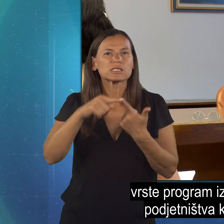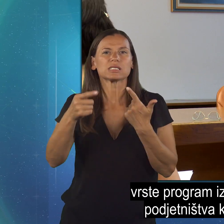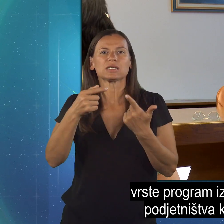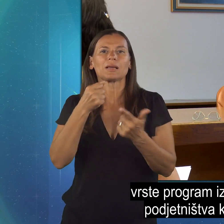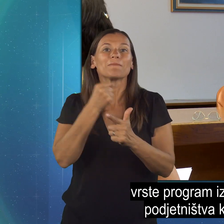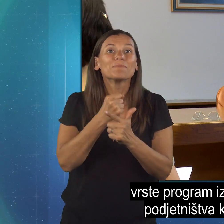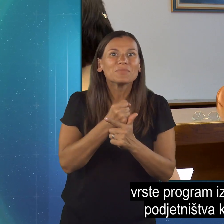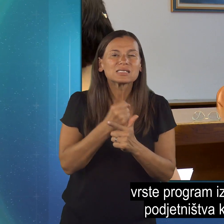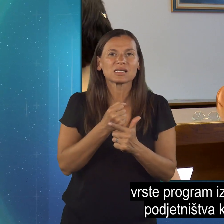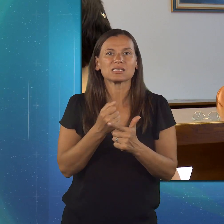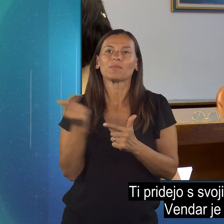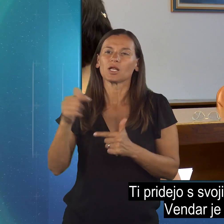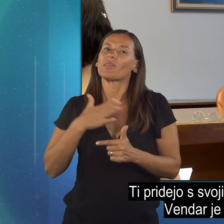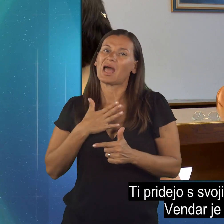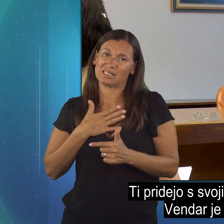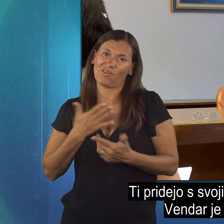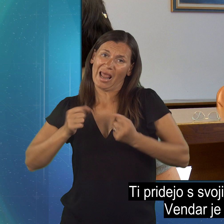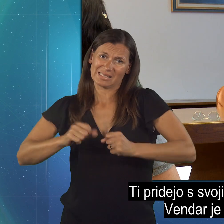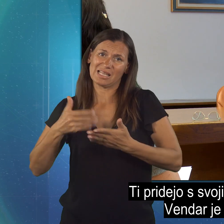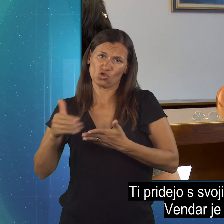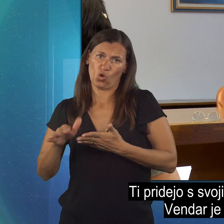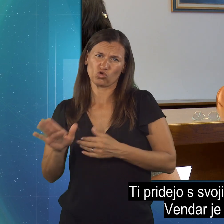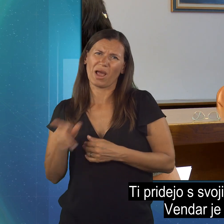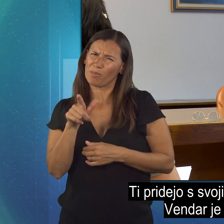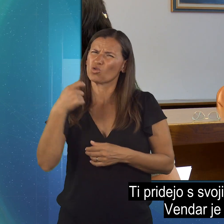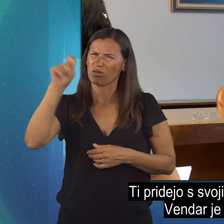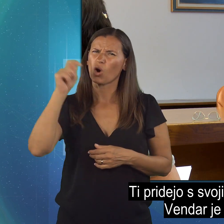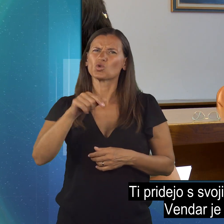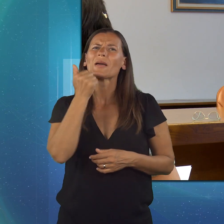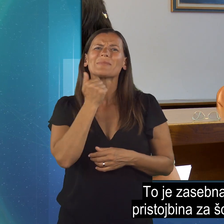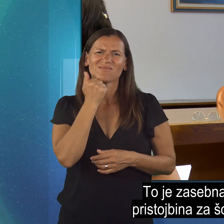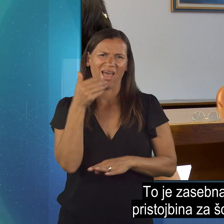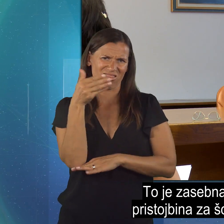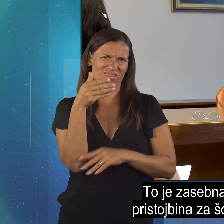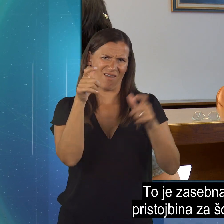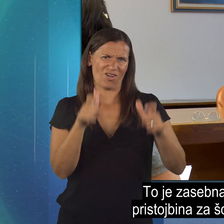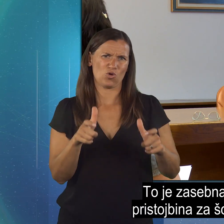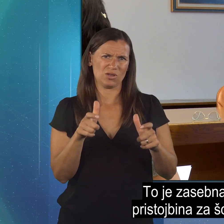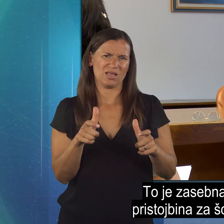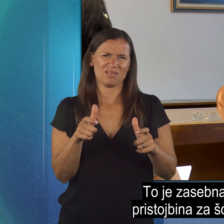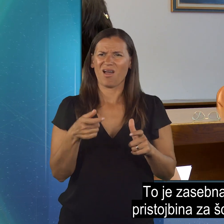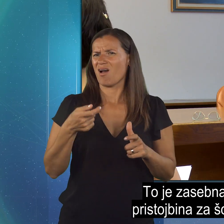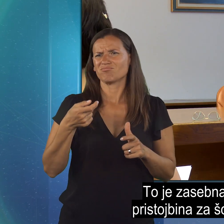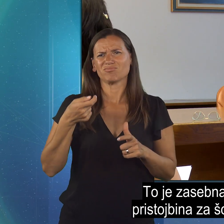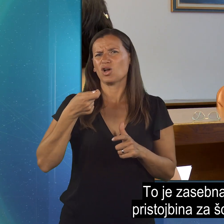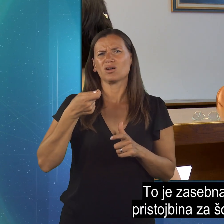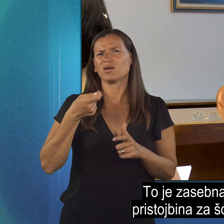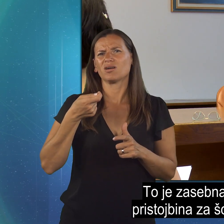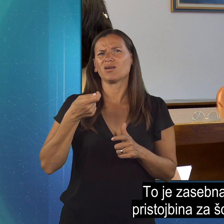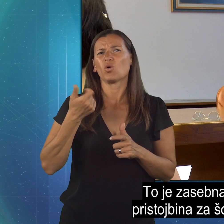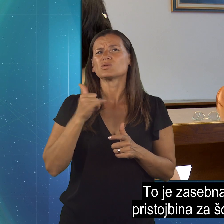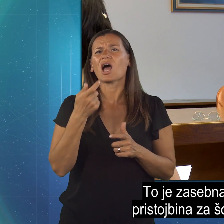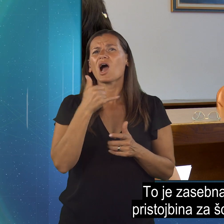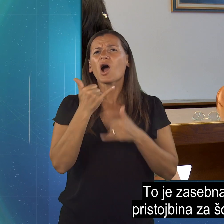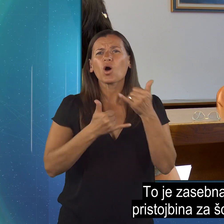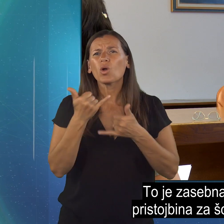or business, whatever. They come on their own money. But it's expensive. It's a private university. The fees for